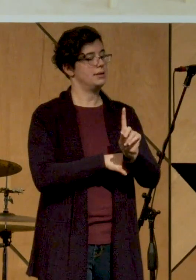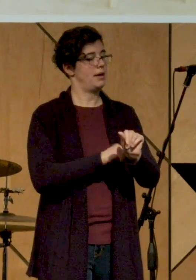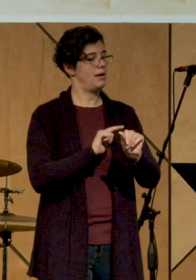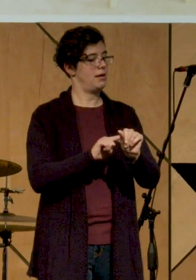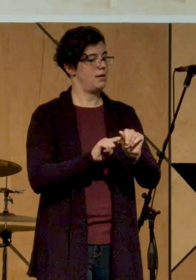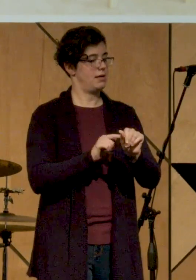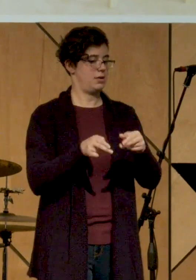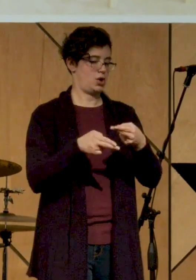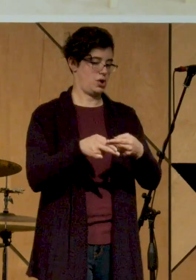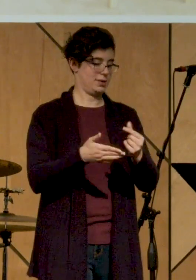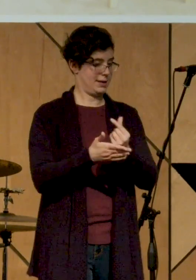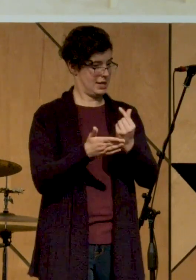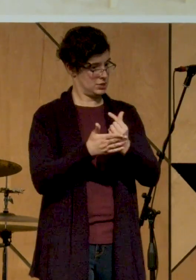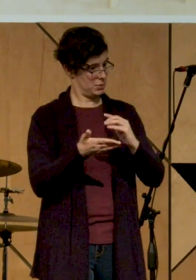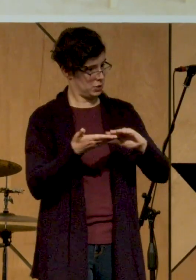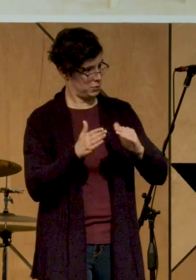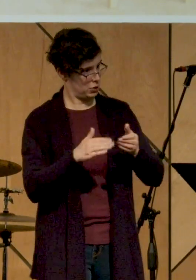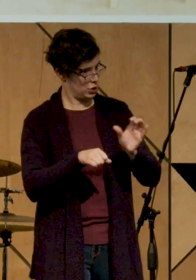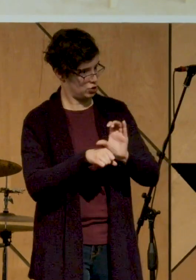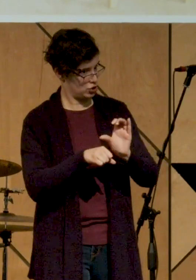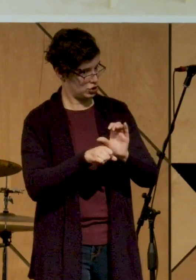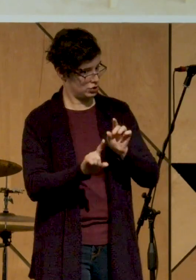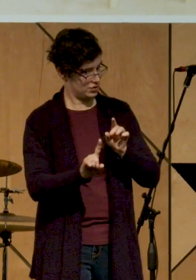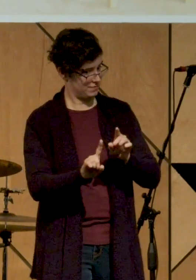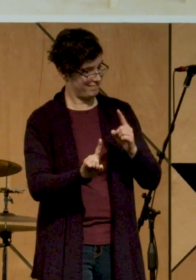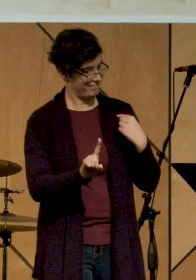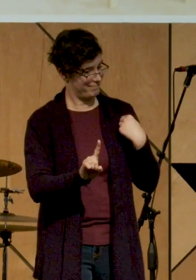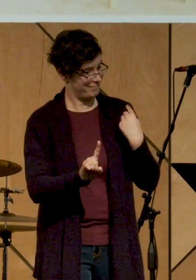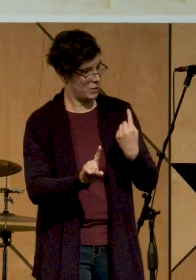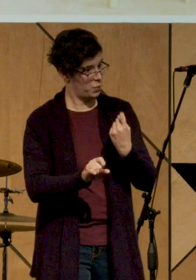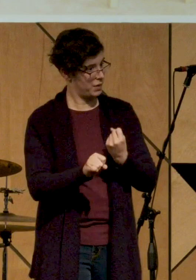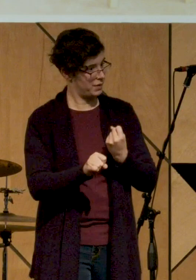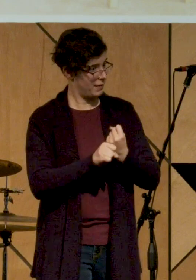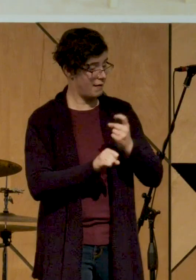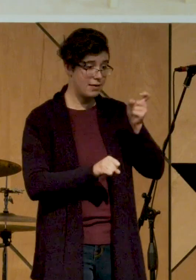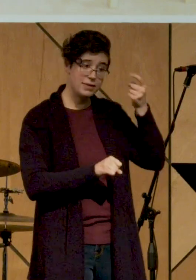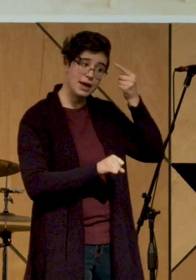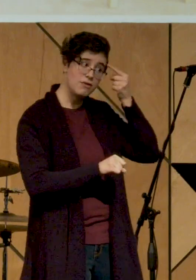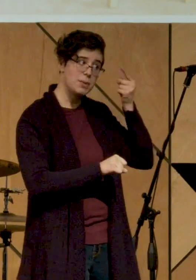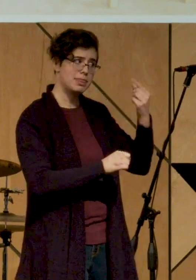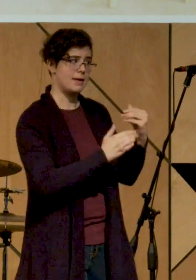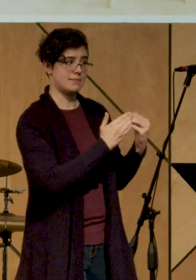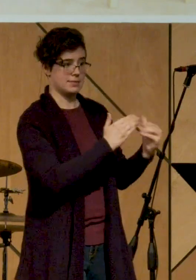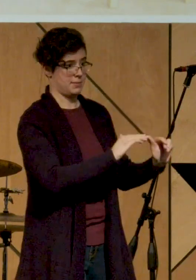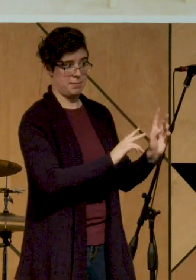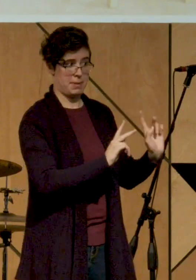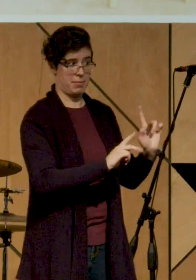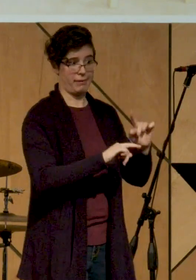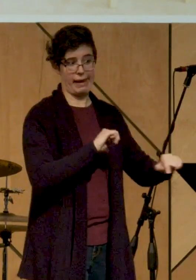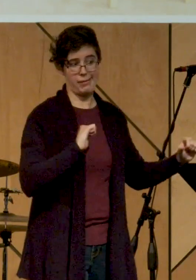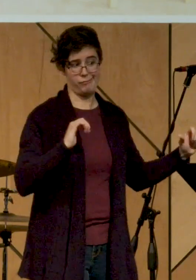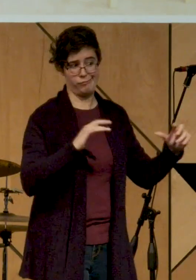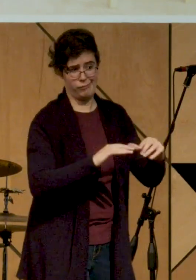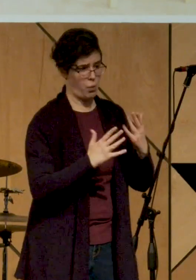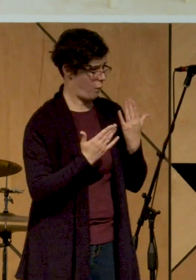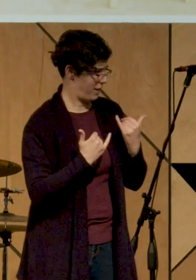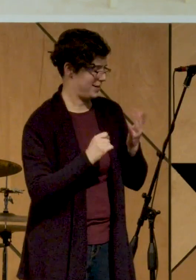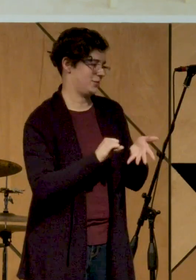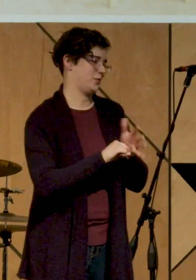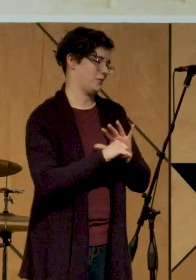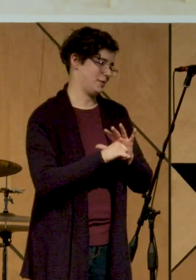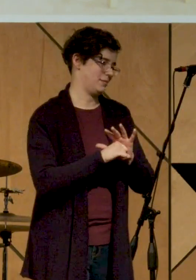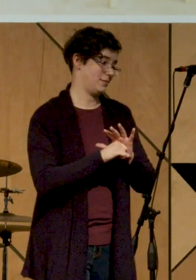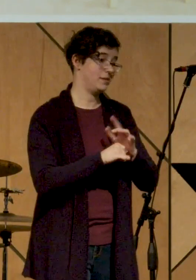Community Church. That's been over a year since the Rwandan government restricted church gatherings because of COVID.